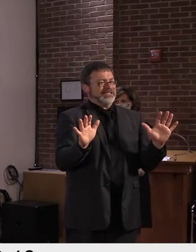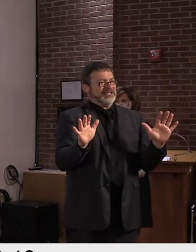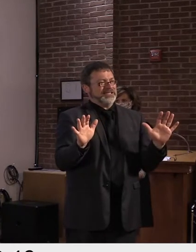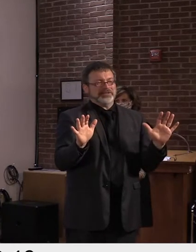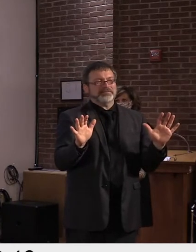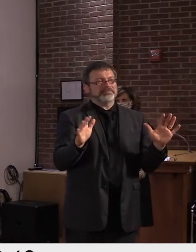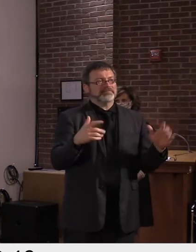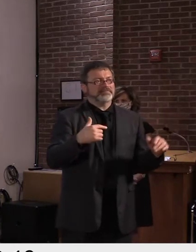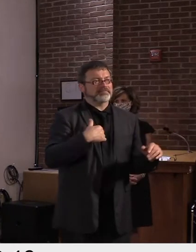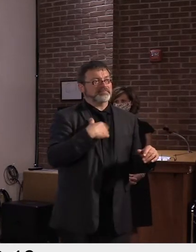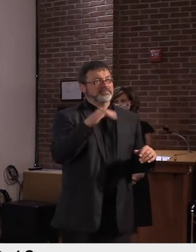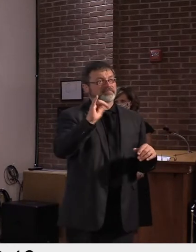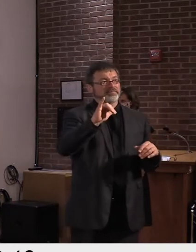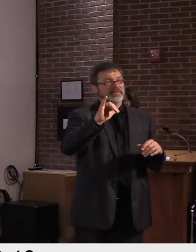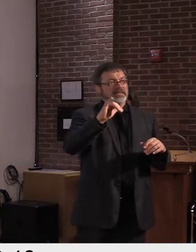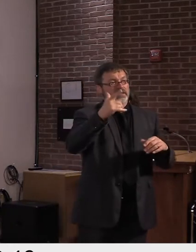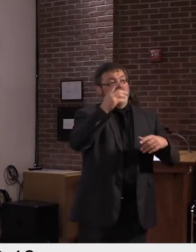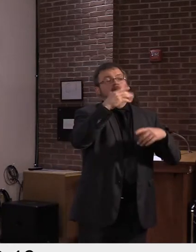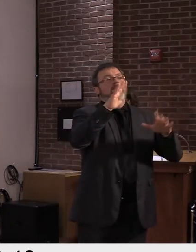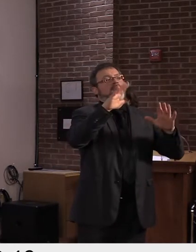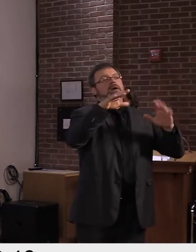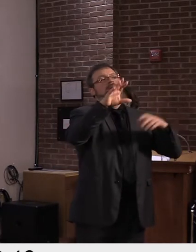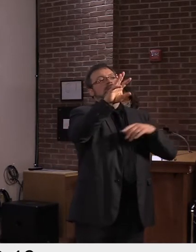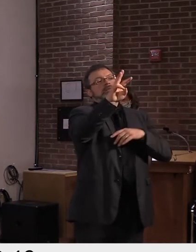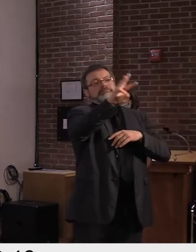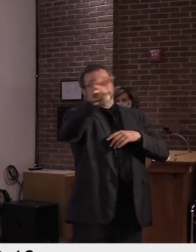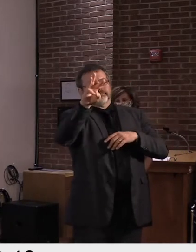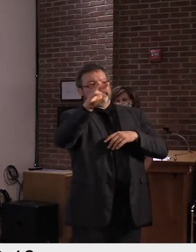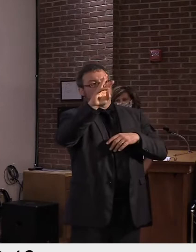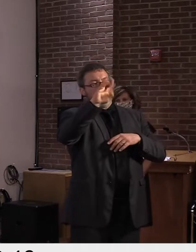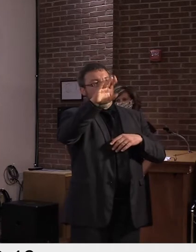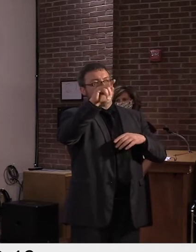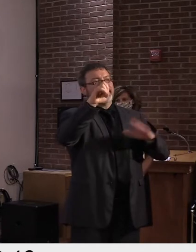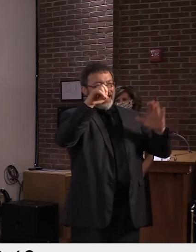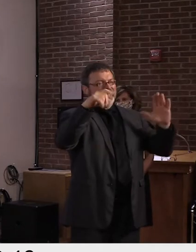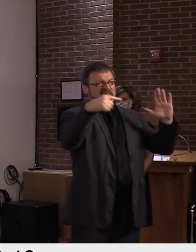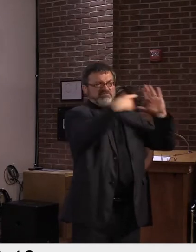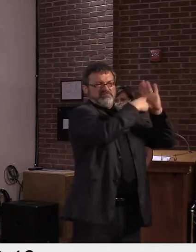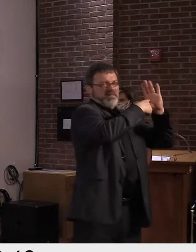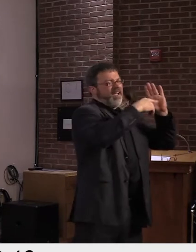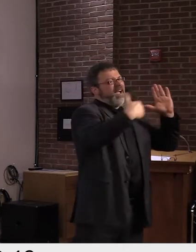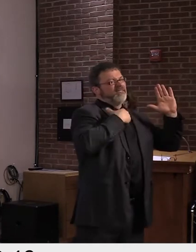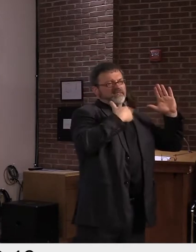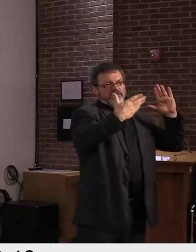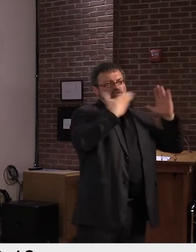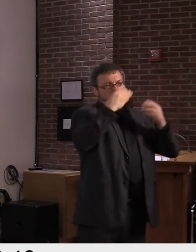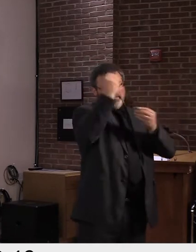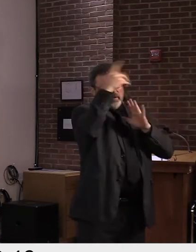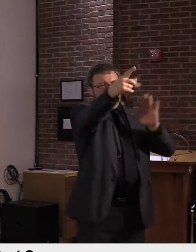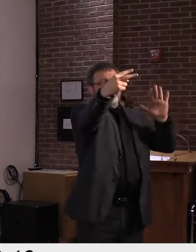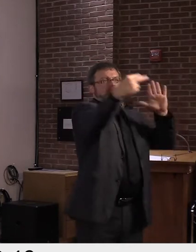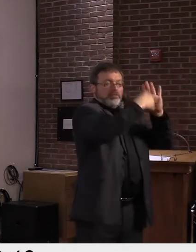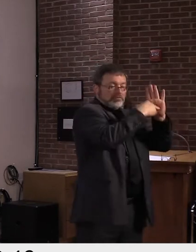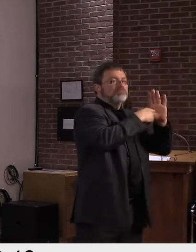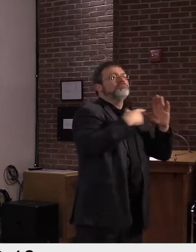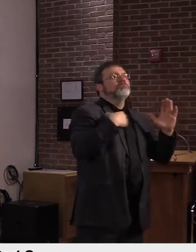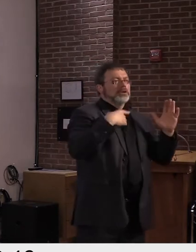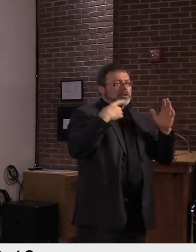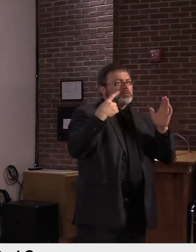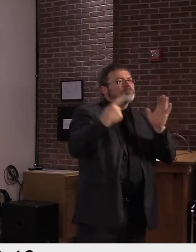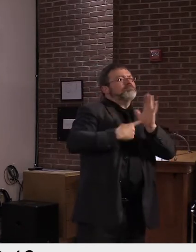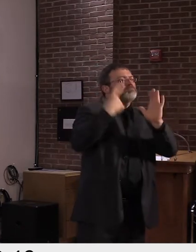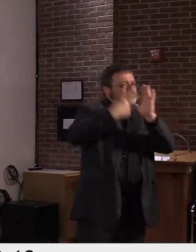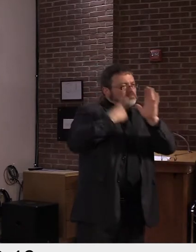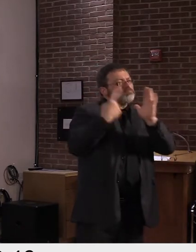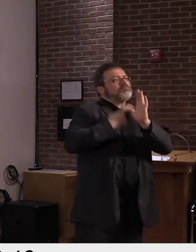it recently, and the reason for that has to do with the fact that there's a special footnote that they include, and